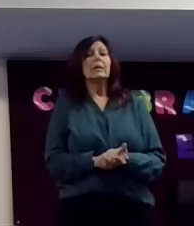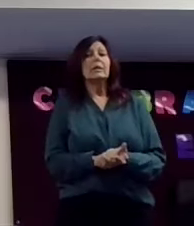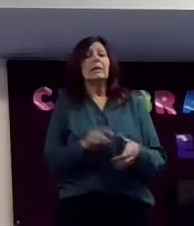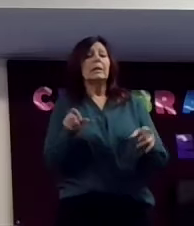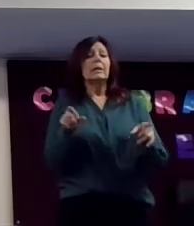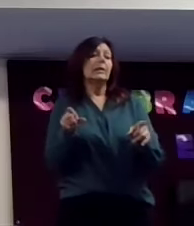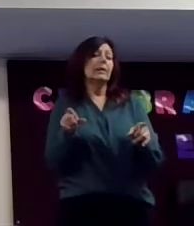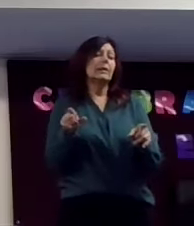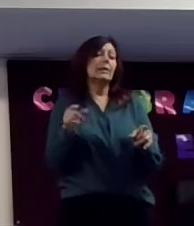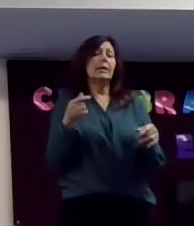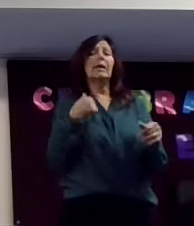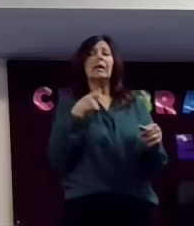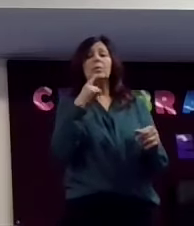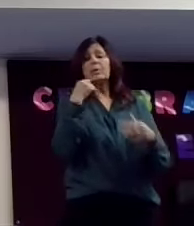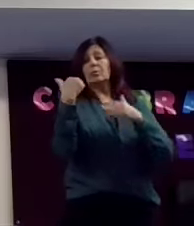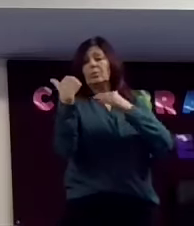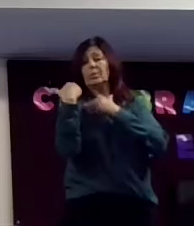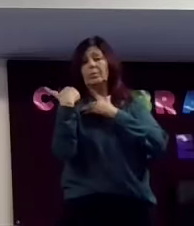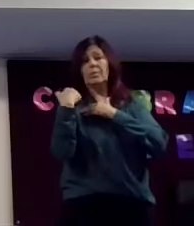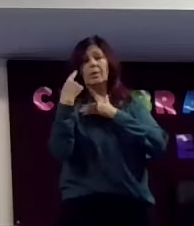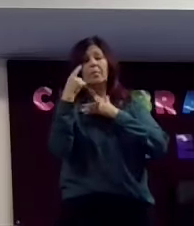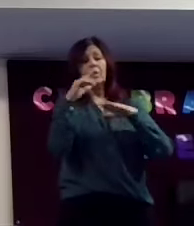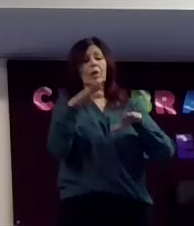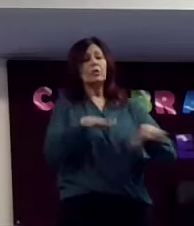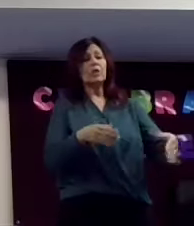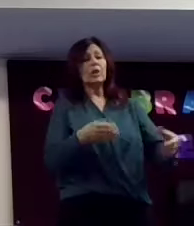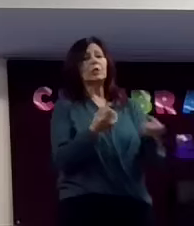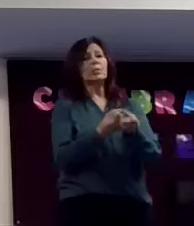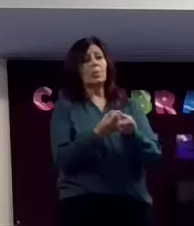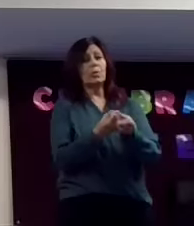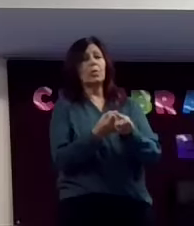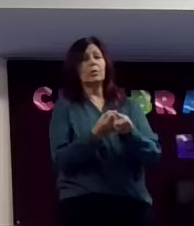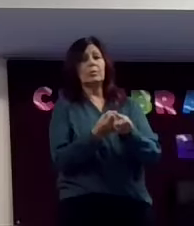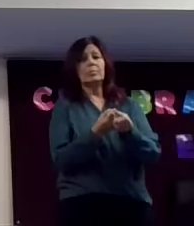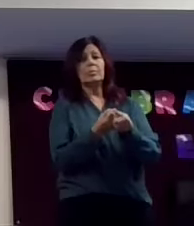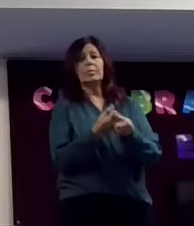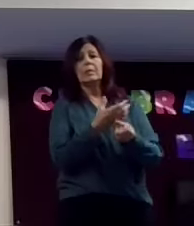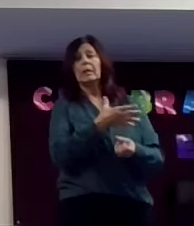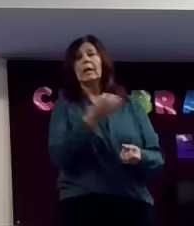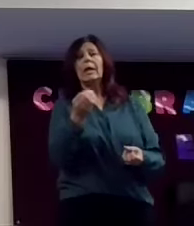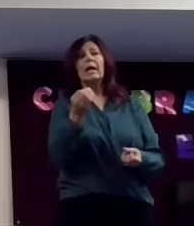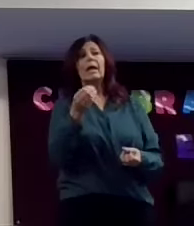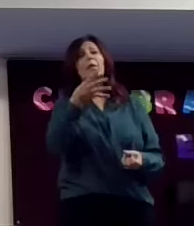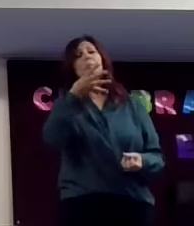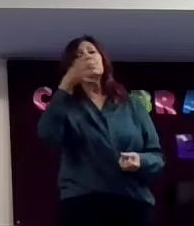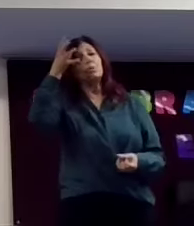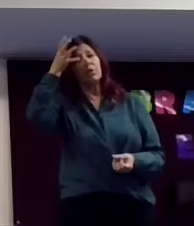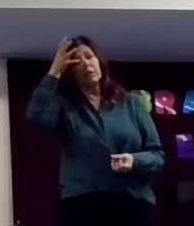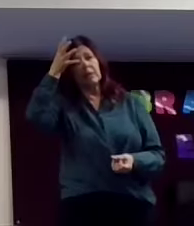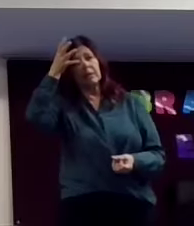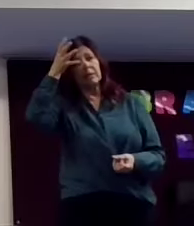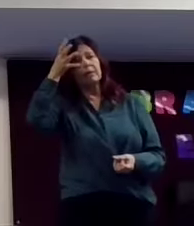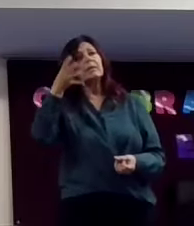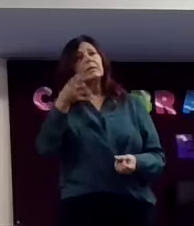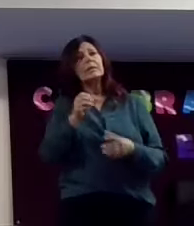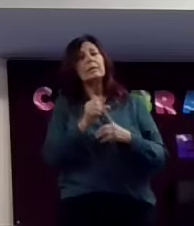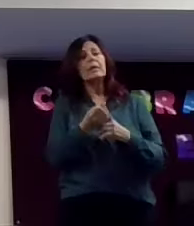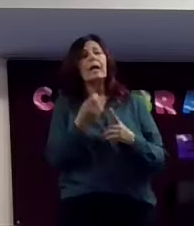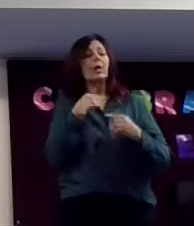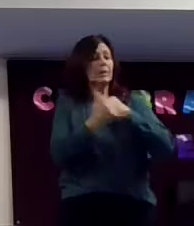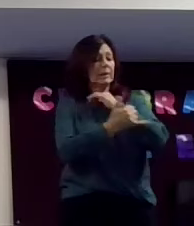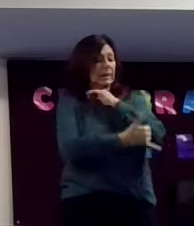a magistrate, I was responsible for child support cases and paternity cases. I was